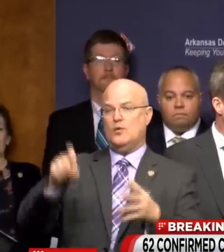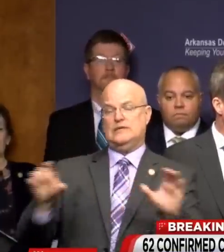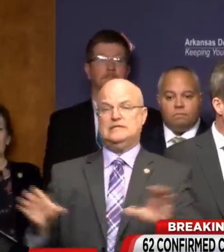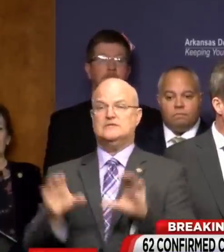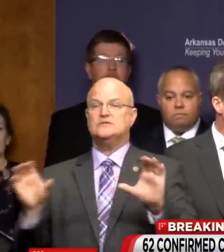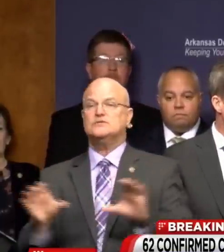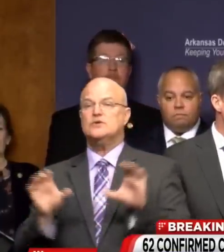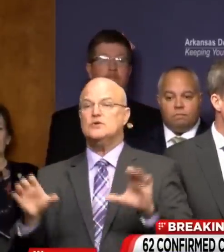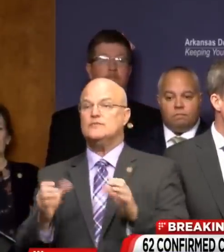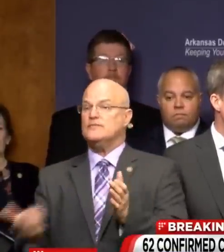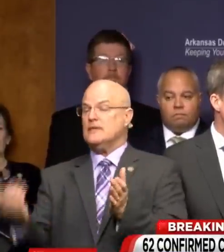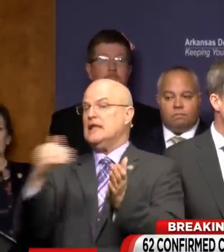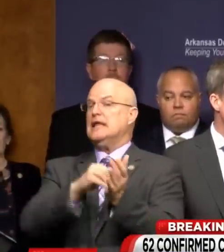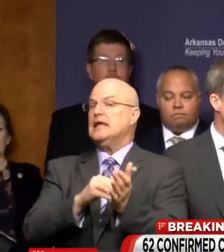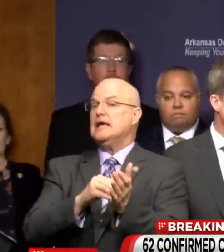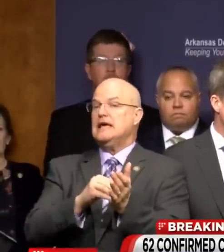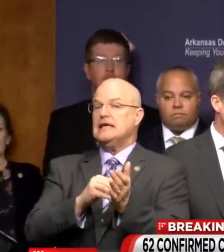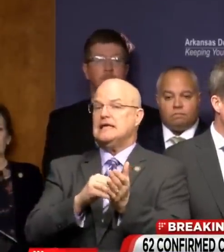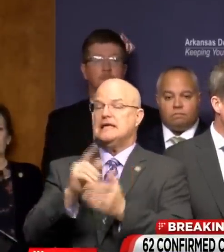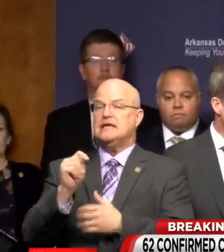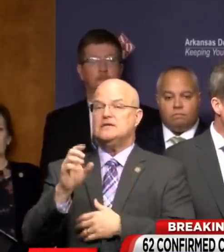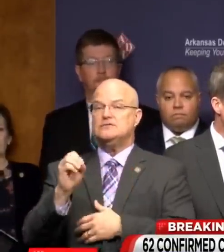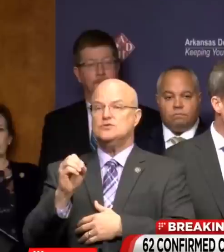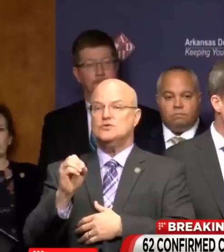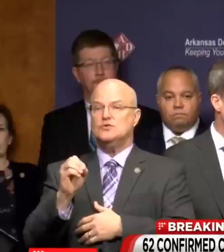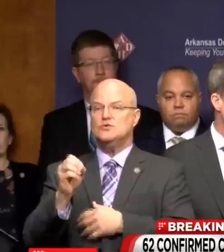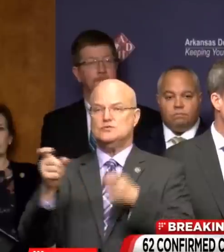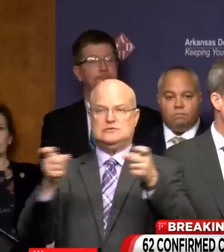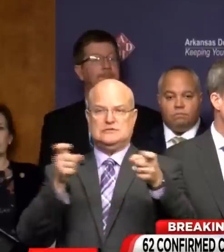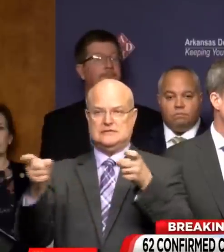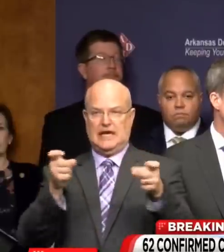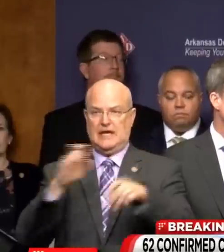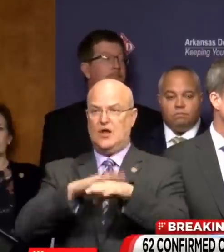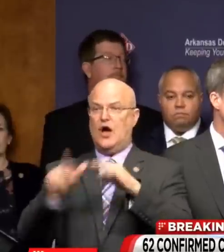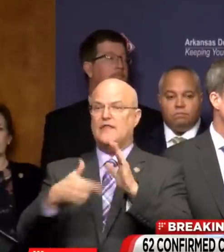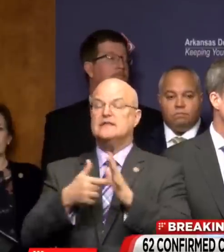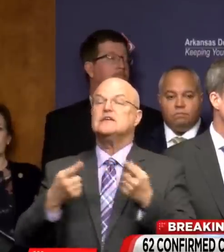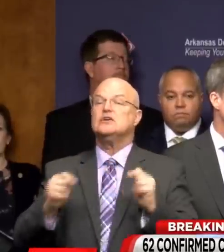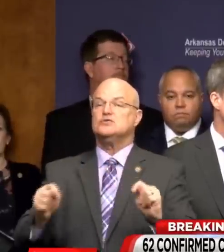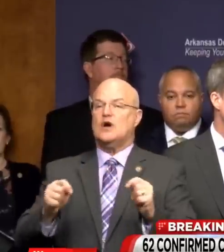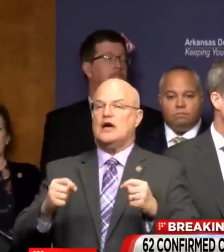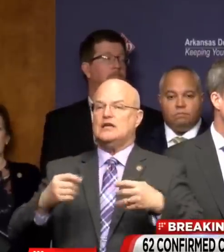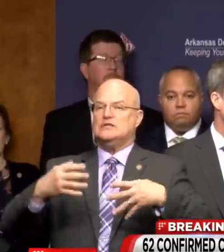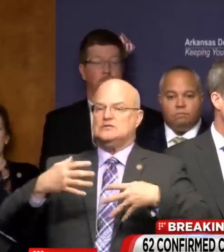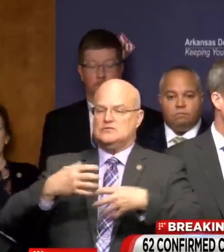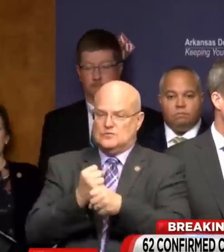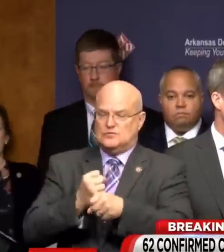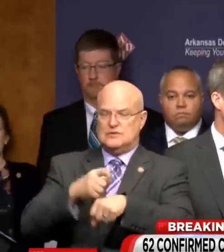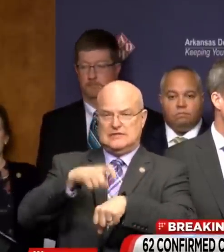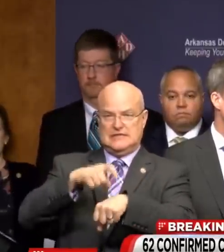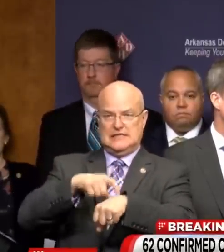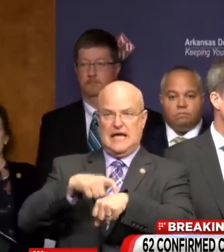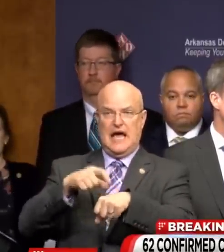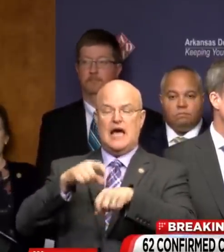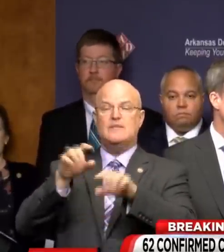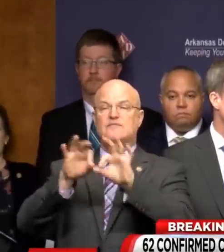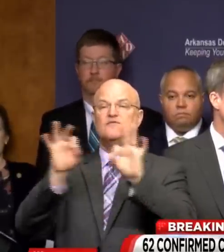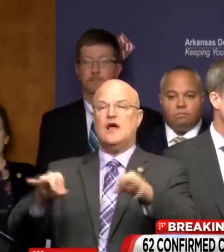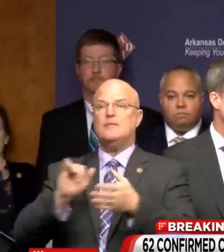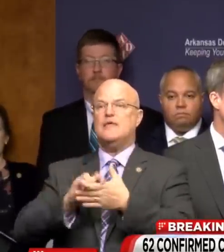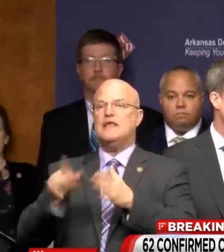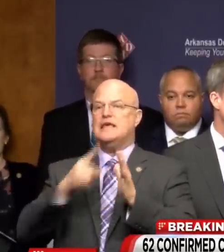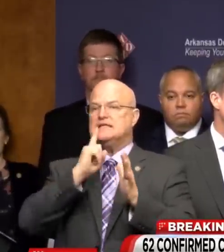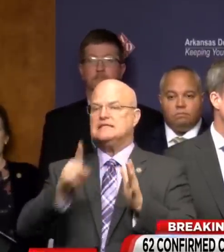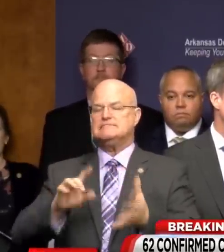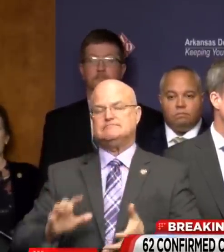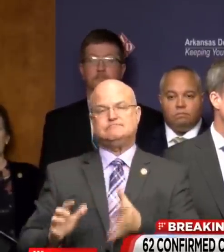to do, again, to get a handle on this and try to shorten the time frame that this is such